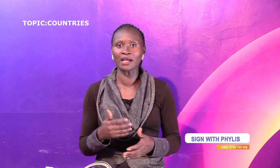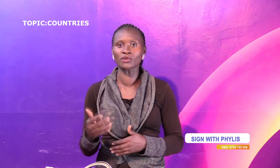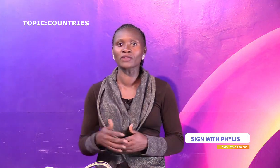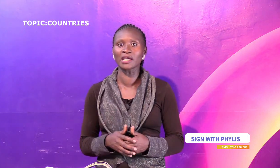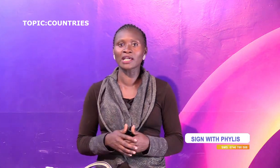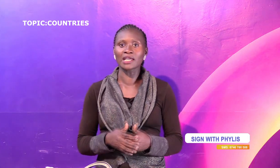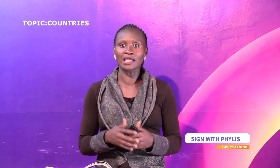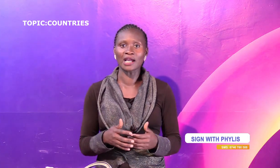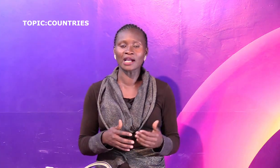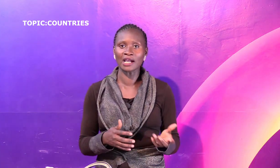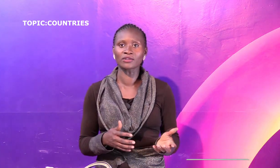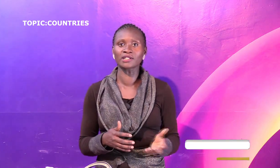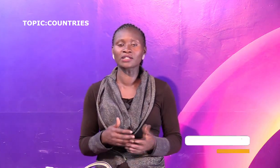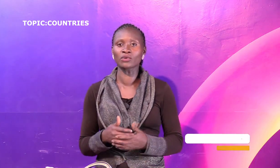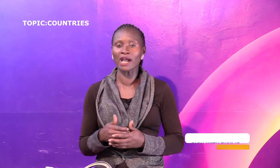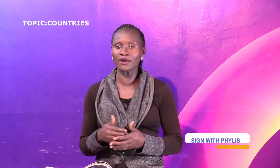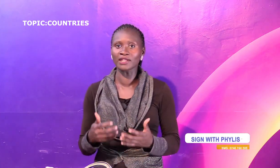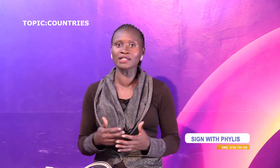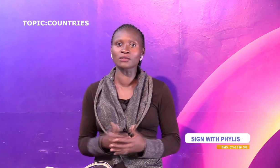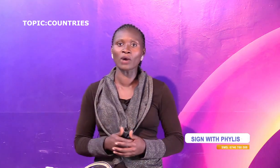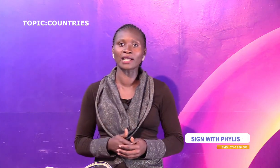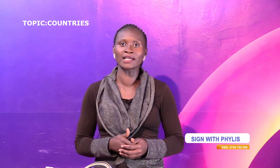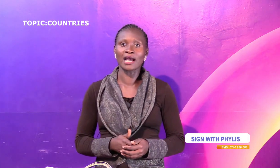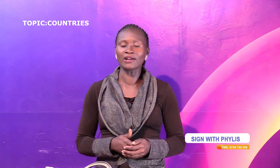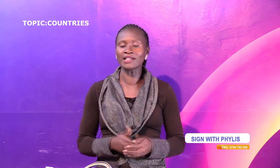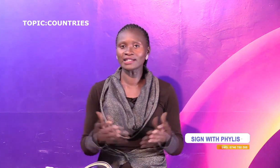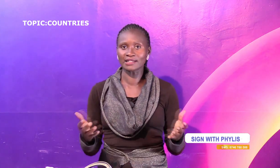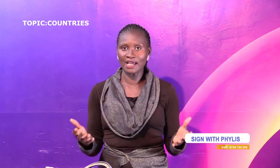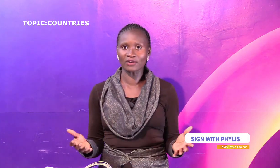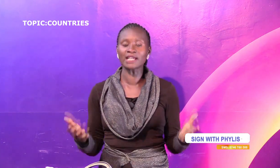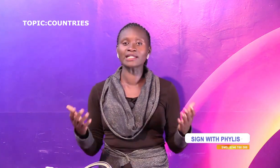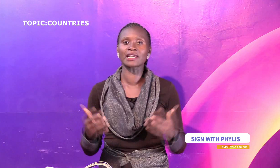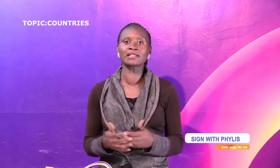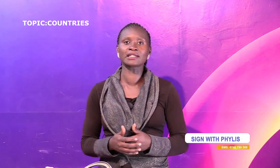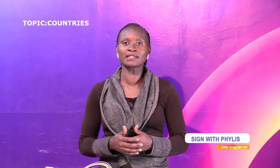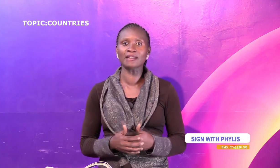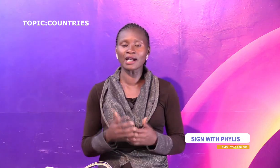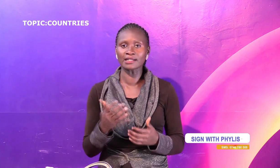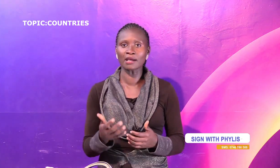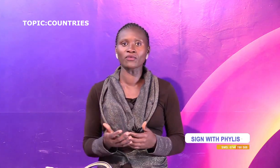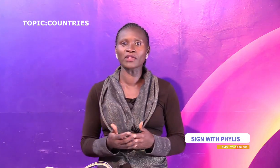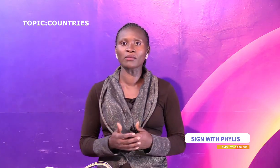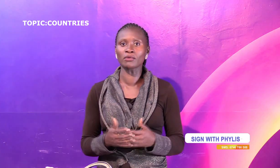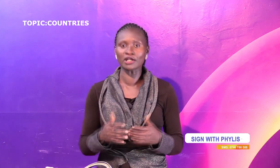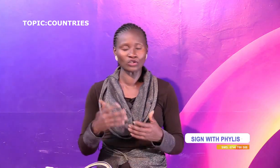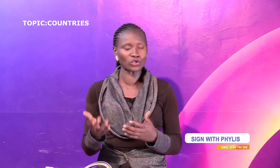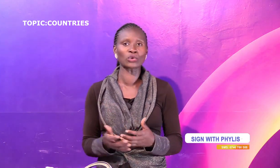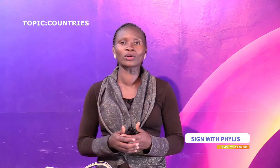the countries that we have in this world? I'll just sign some of them, but not all of them,